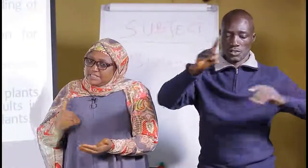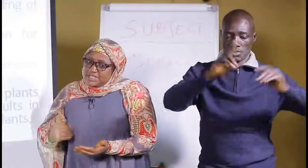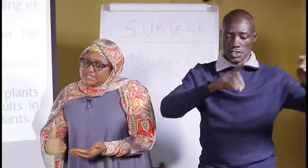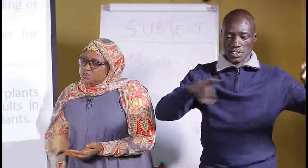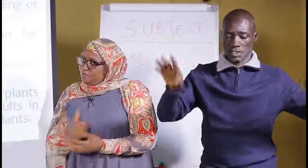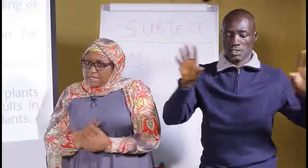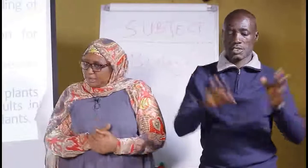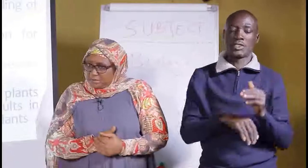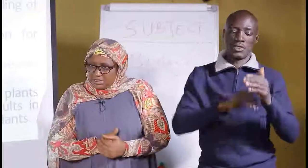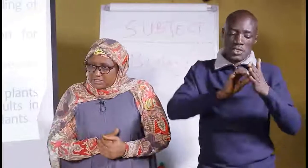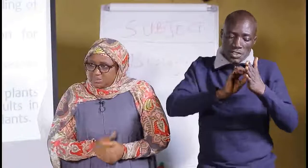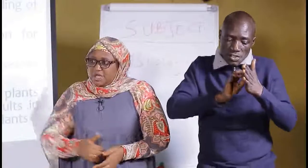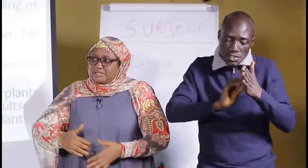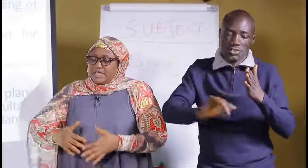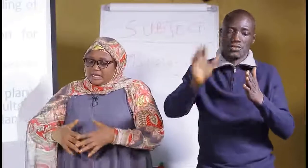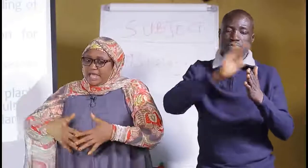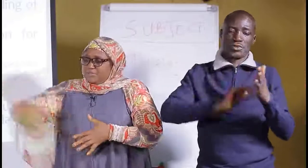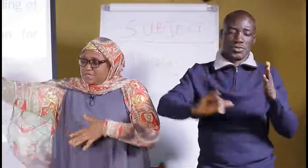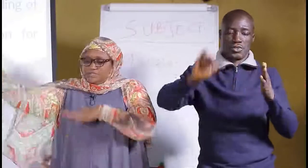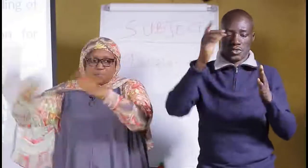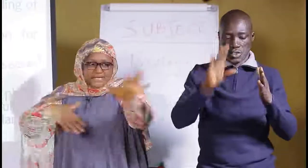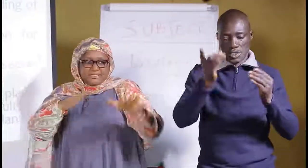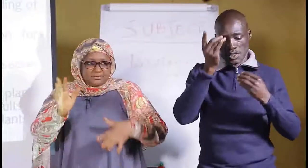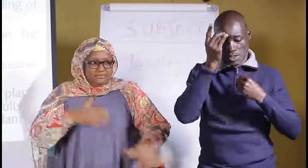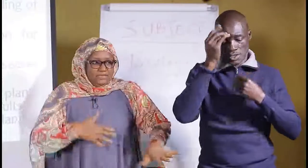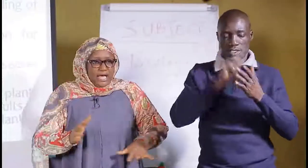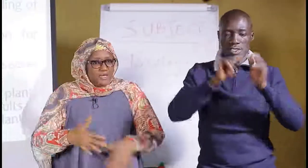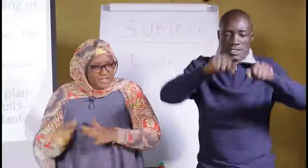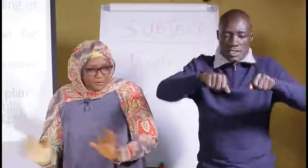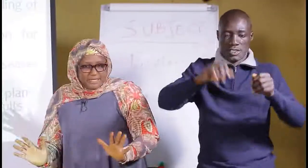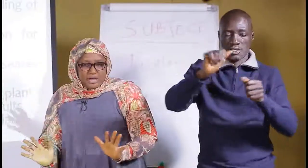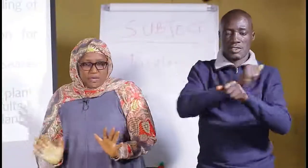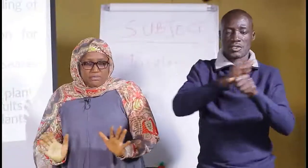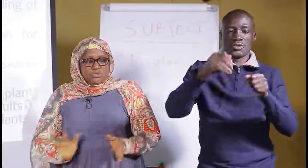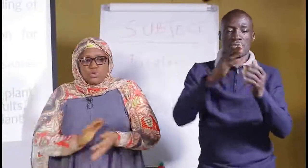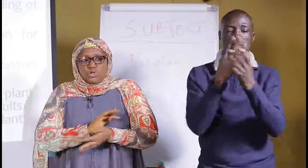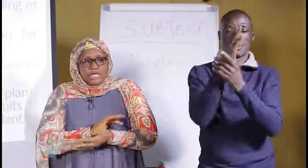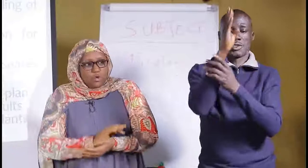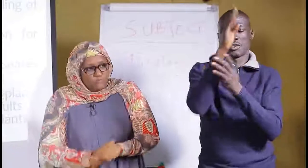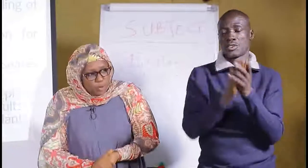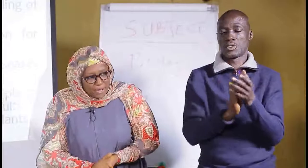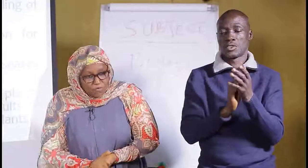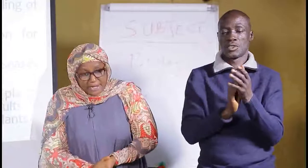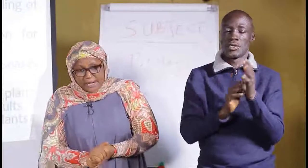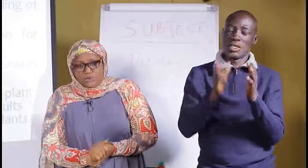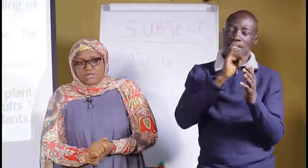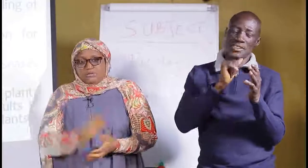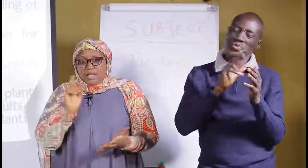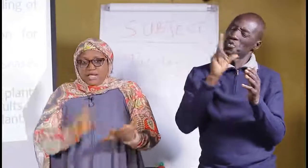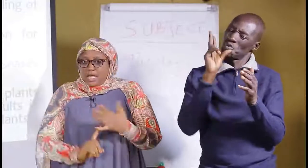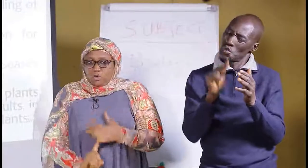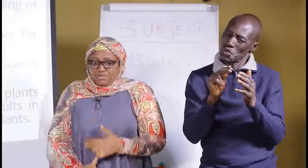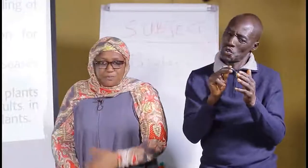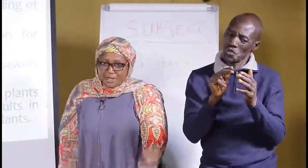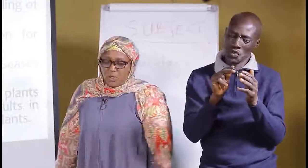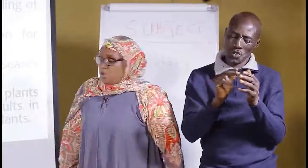reduces that chances of epidemic disease because they are being dispersed away. So there won't be overcrowding